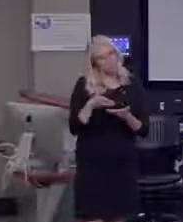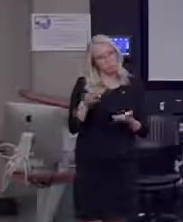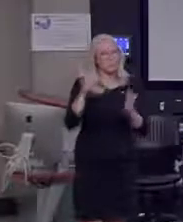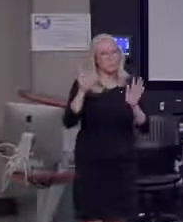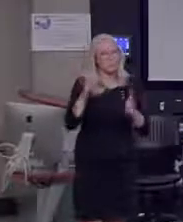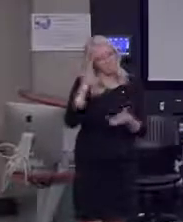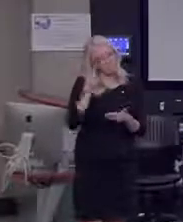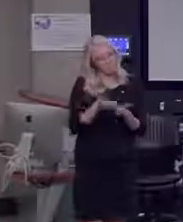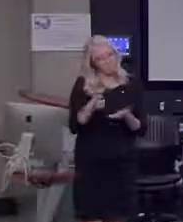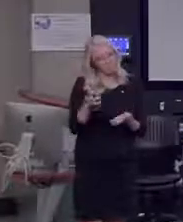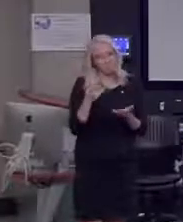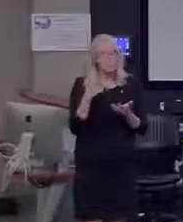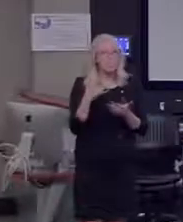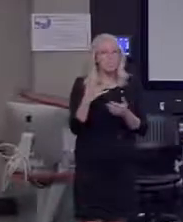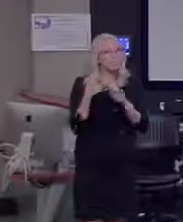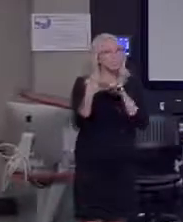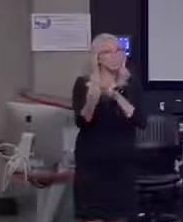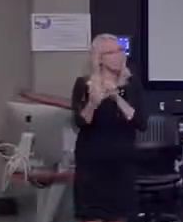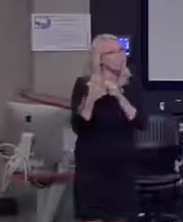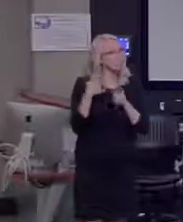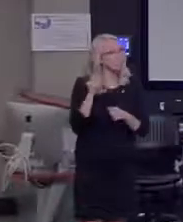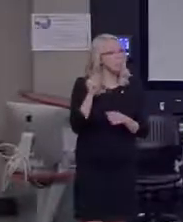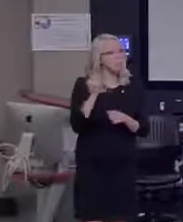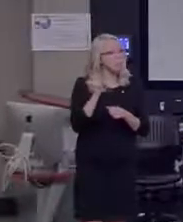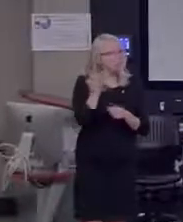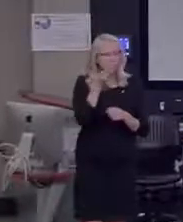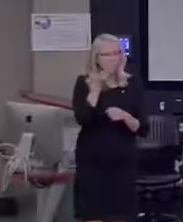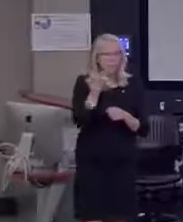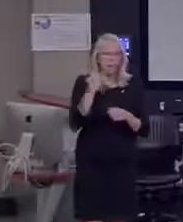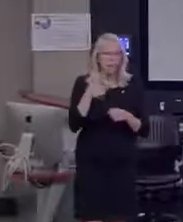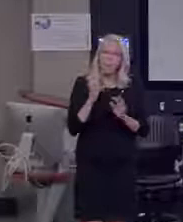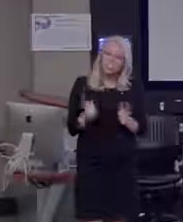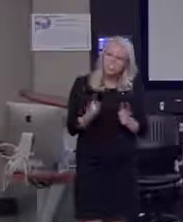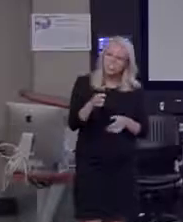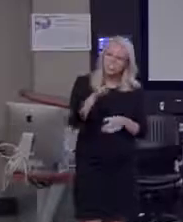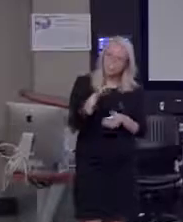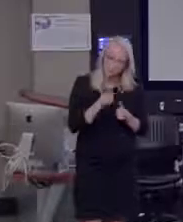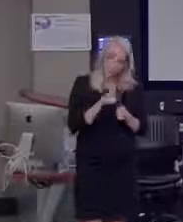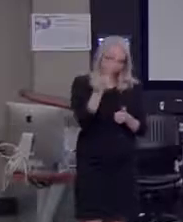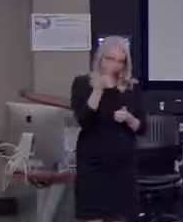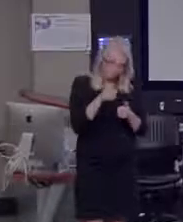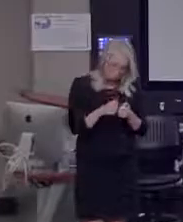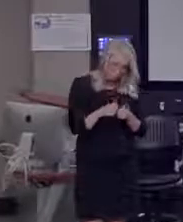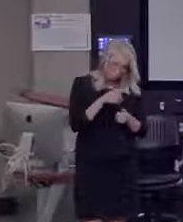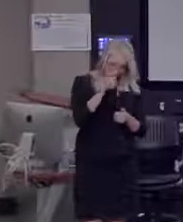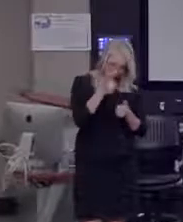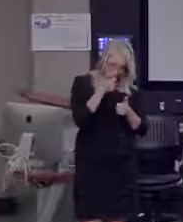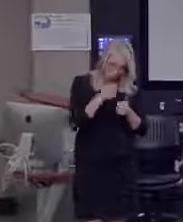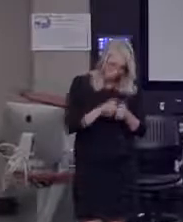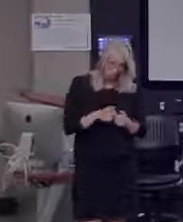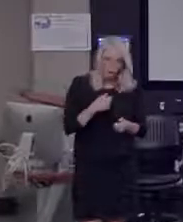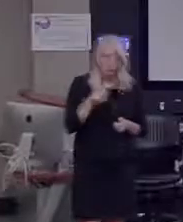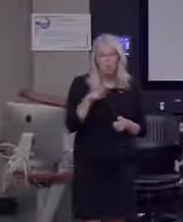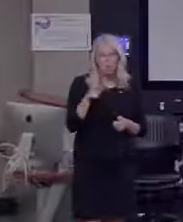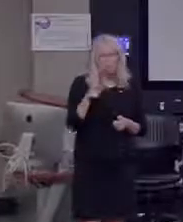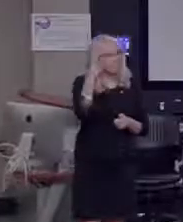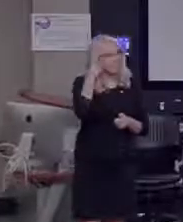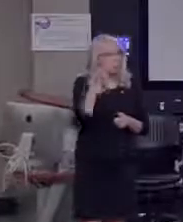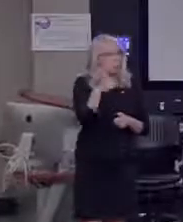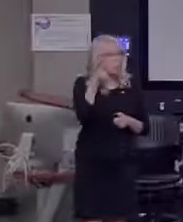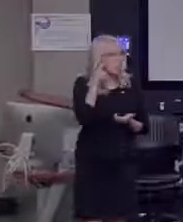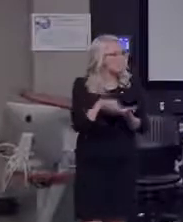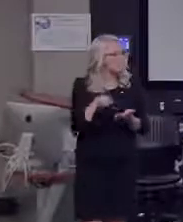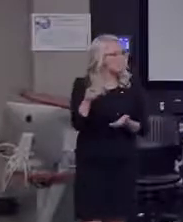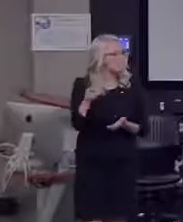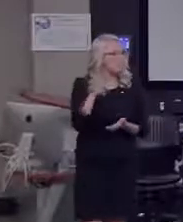is constantly looking down like that. Now, I'm not supposed to notice that he is, but what I did several